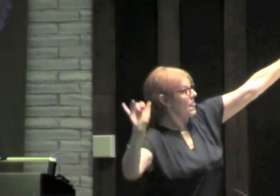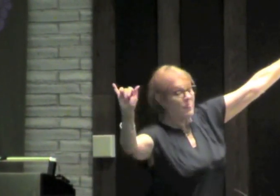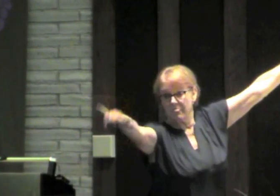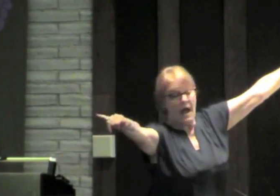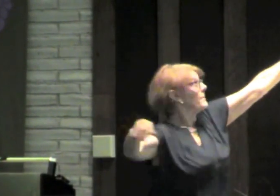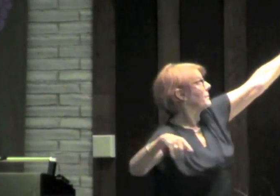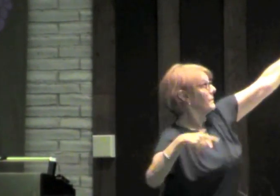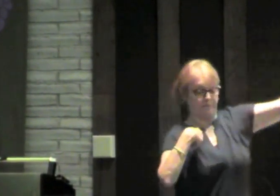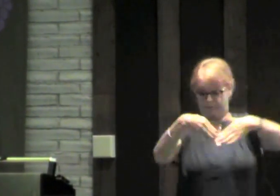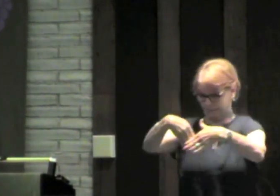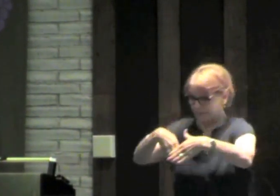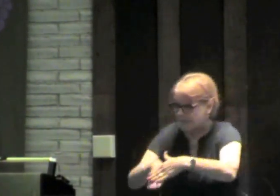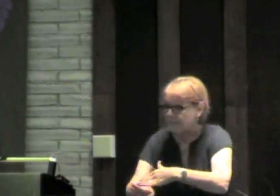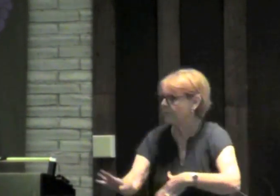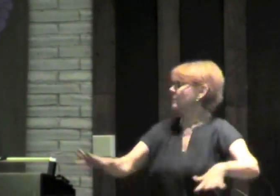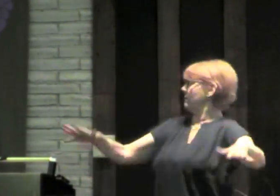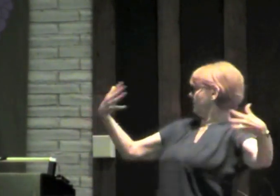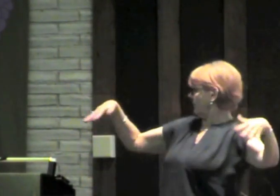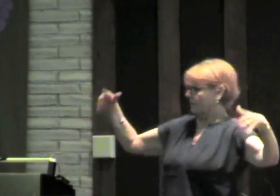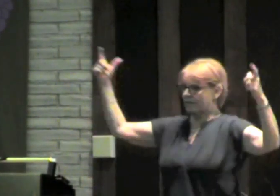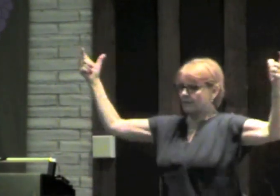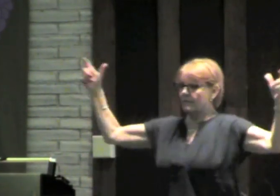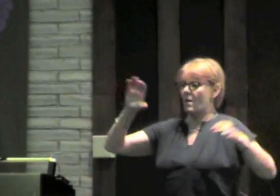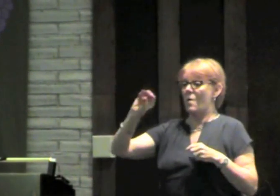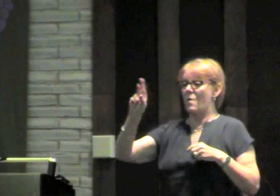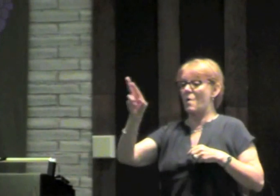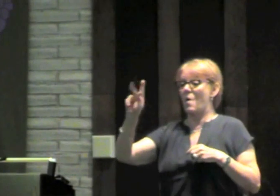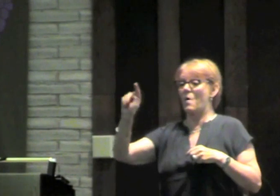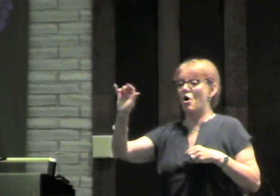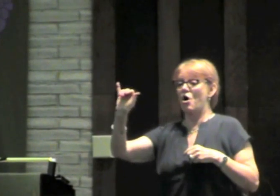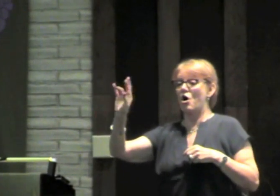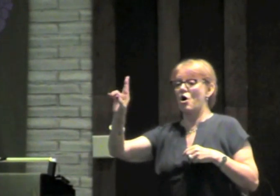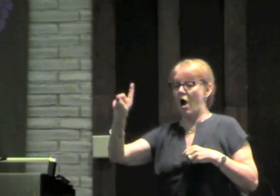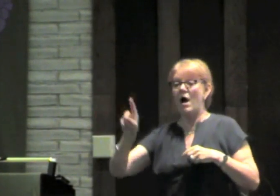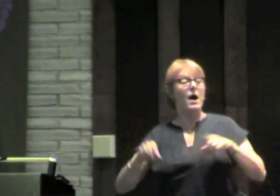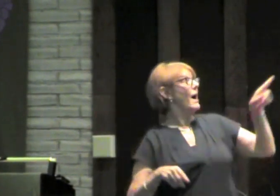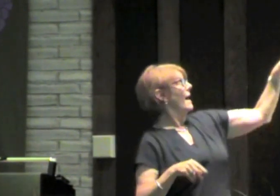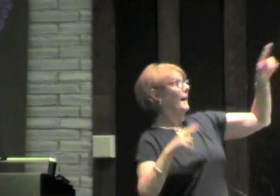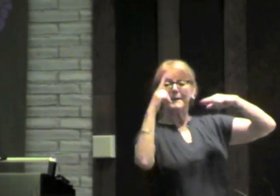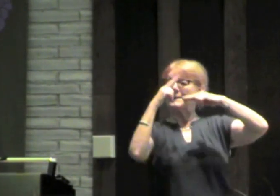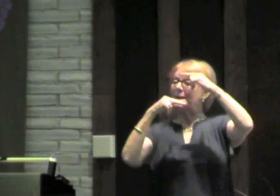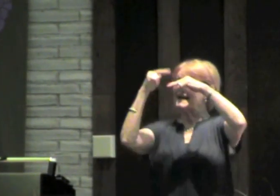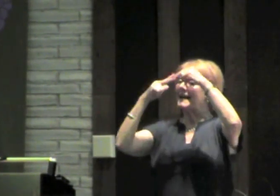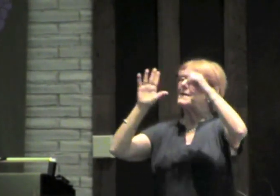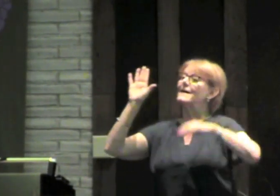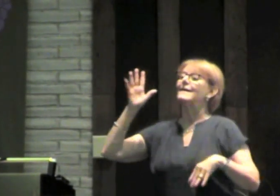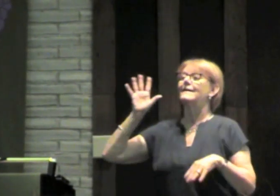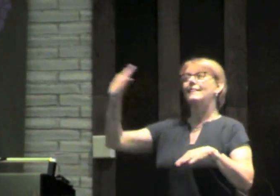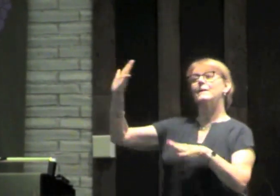sides, relationships are still very, very cold. And when we came in, we would open the houses, will